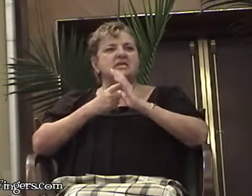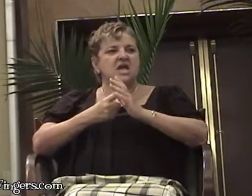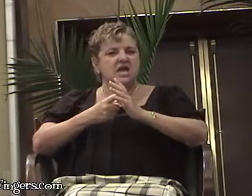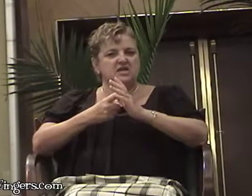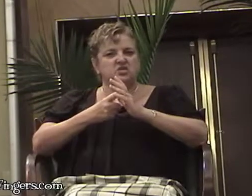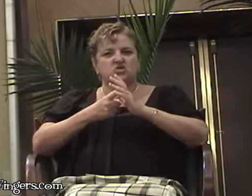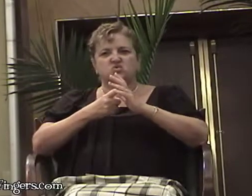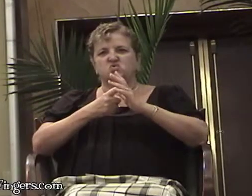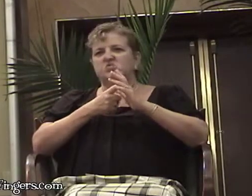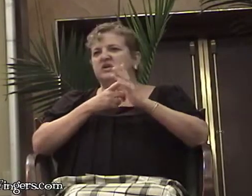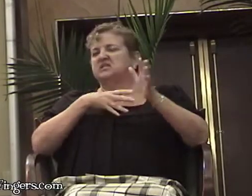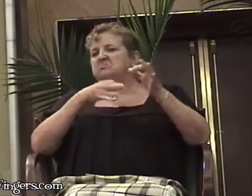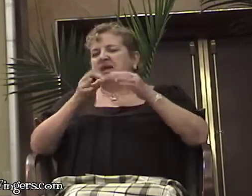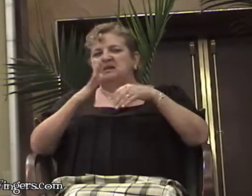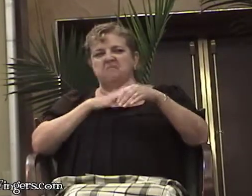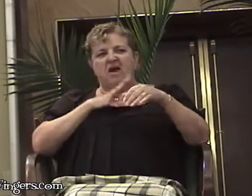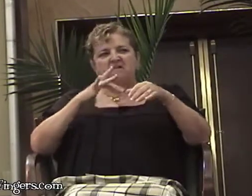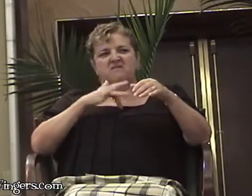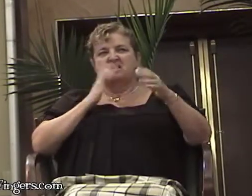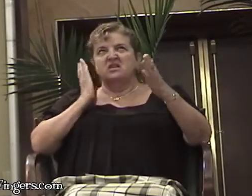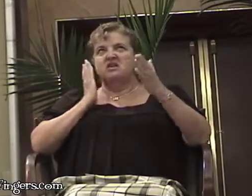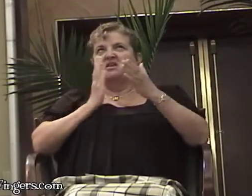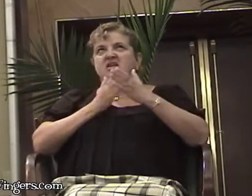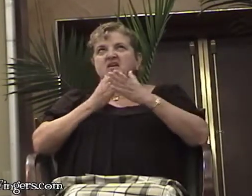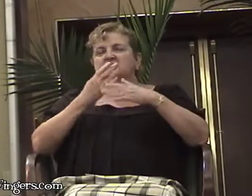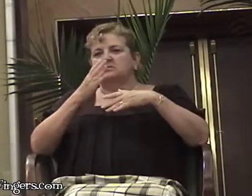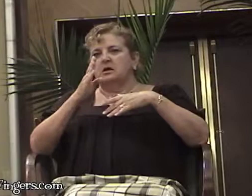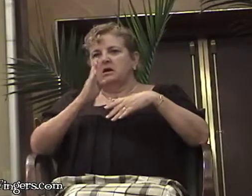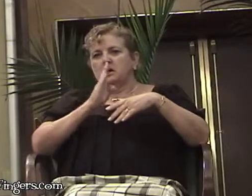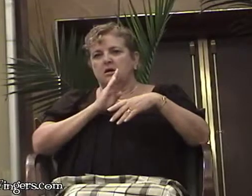I hated God, and believe me, it was a legitimate hate for several good reasons.